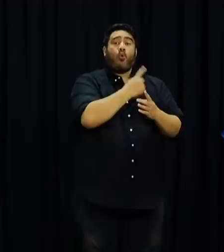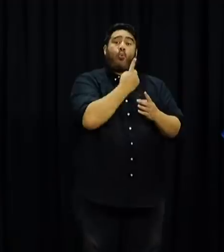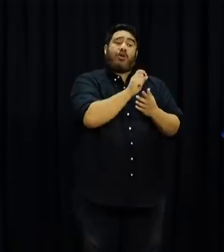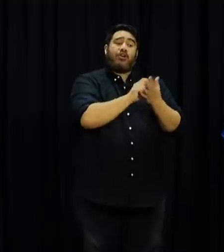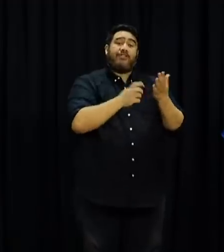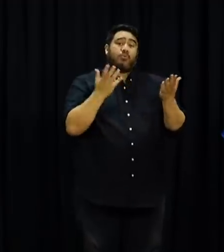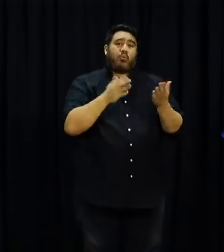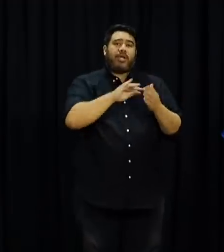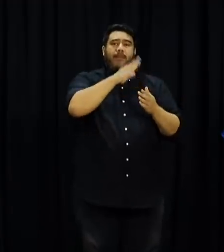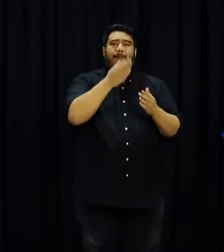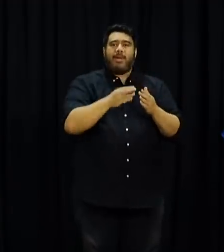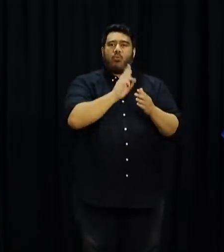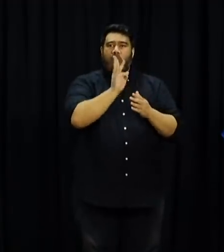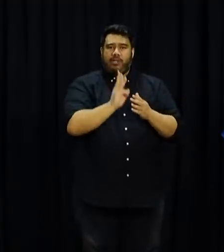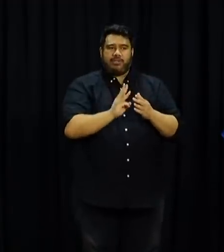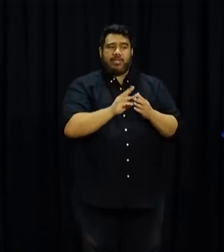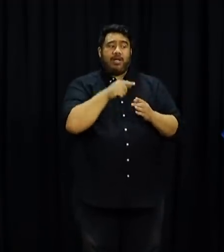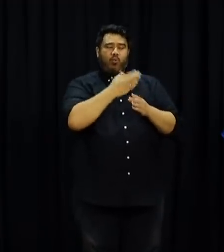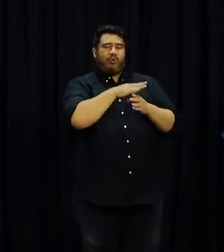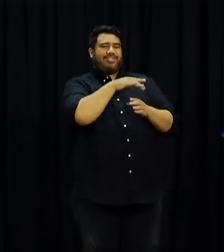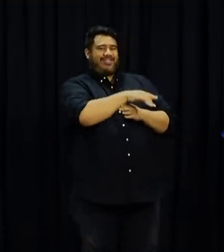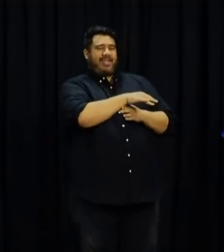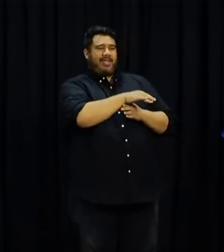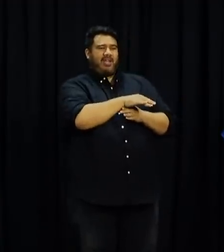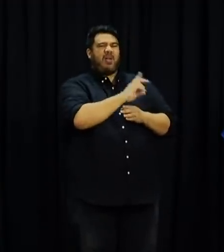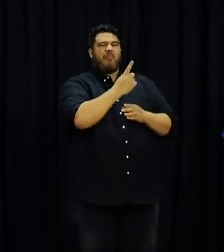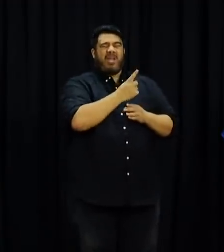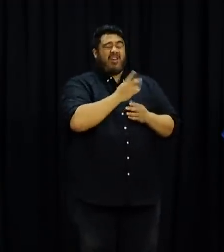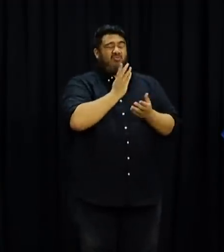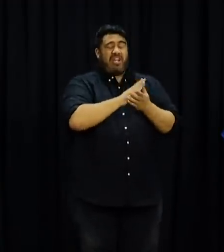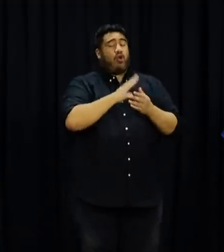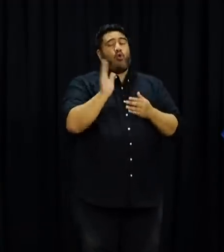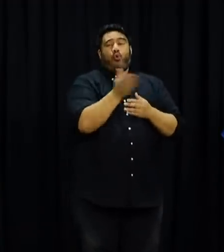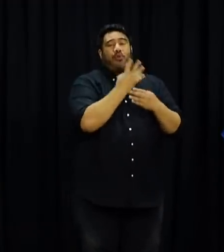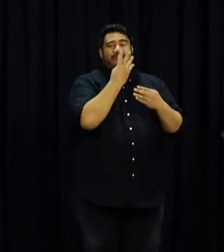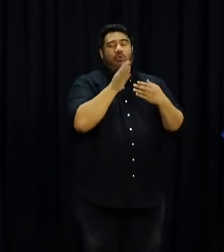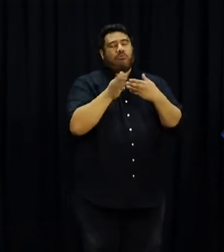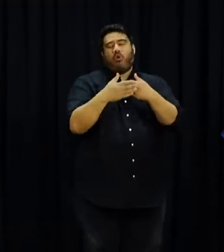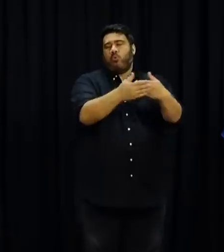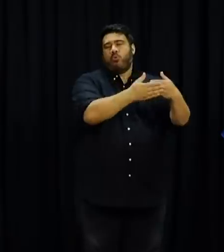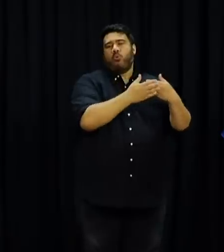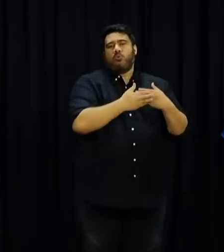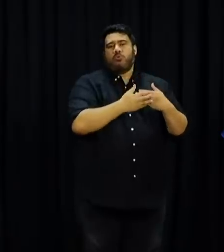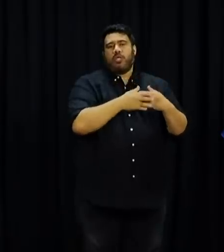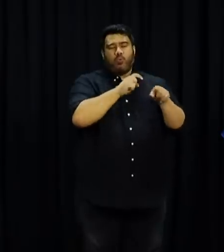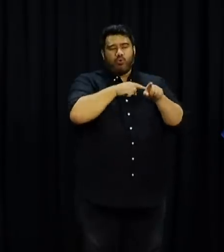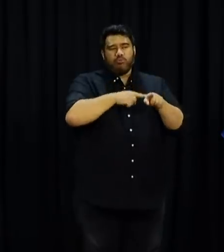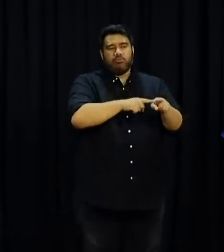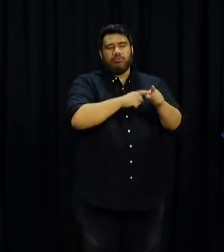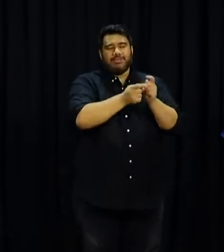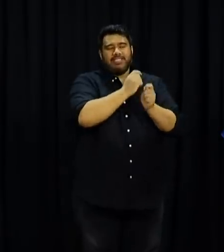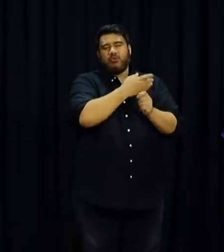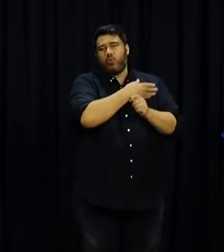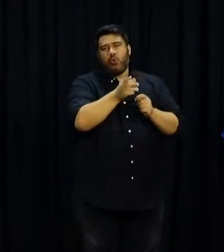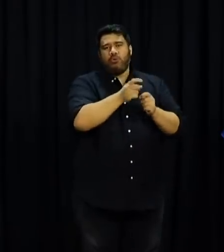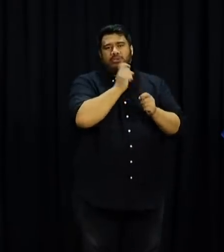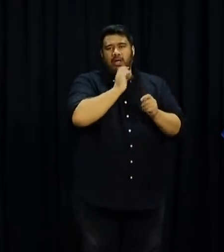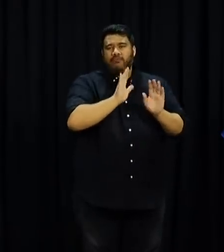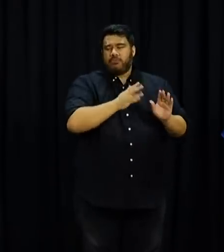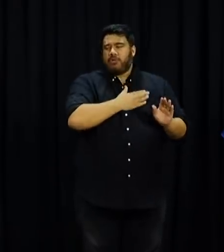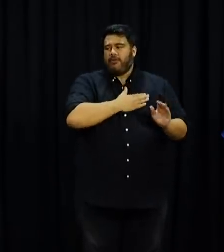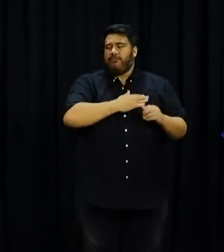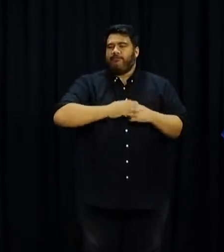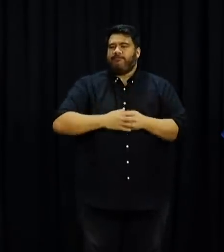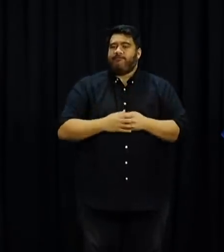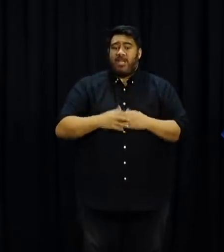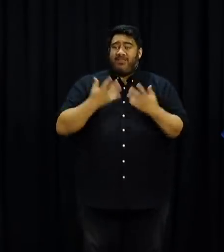there are 4 locations. They've all been closed down, and all the workers there will be followed up and tested. There is